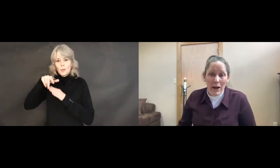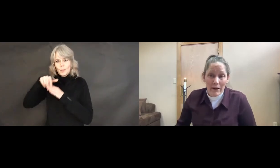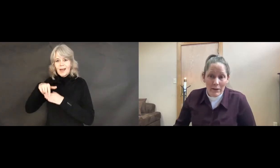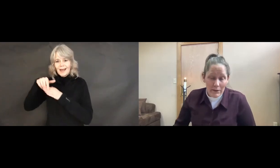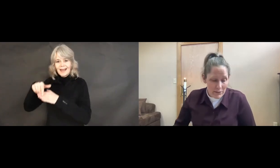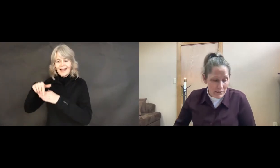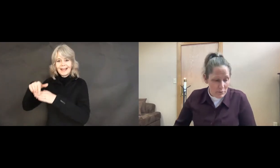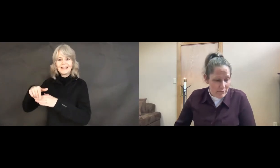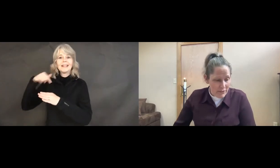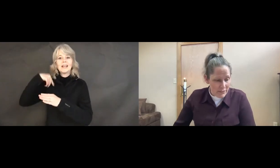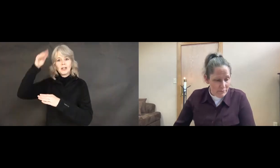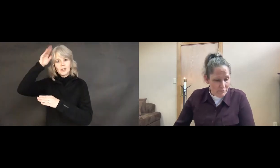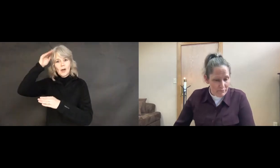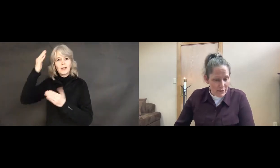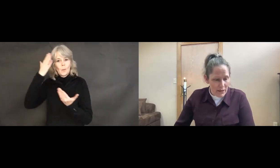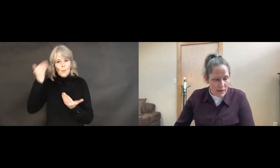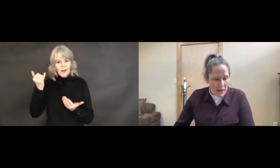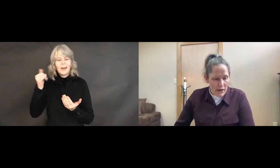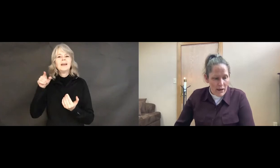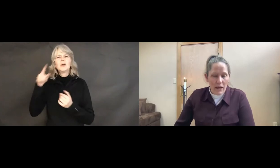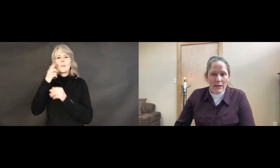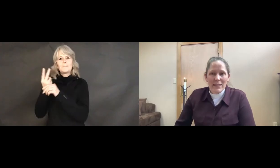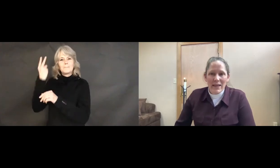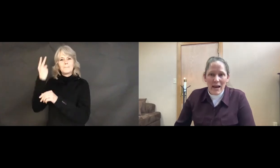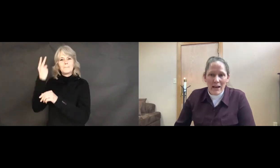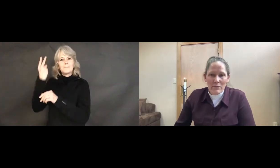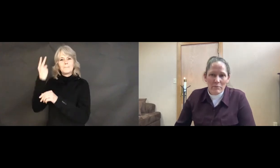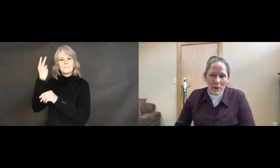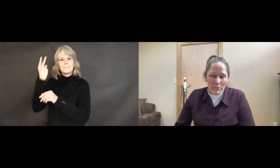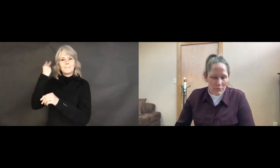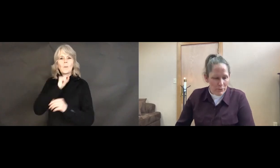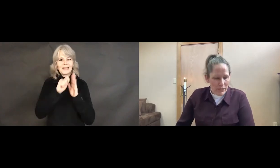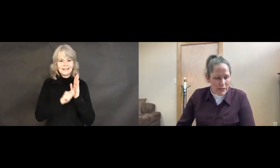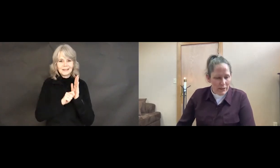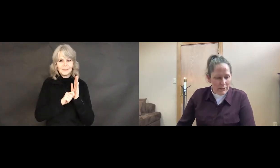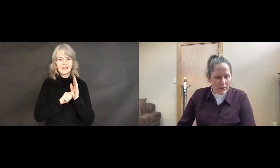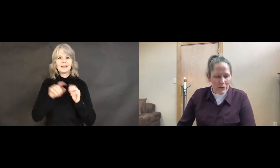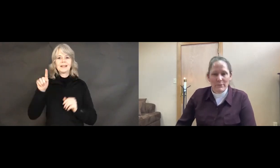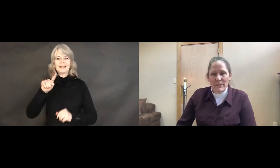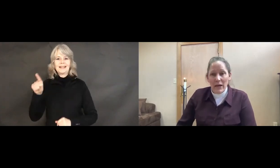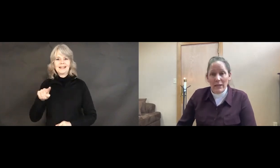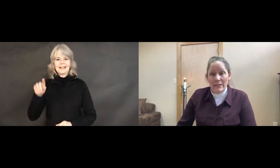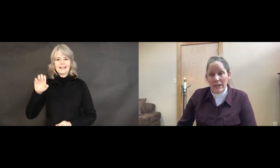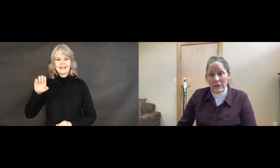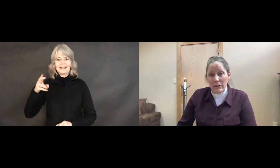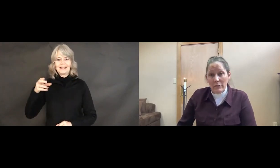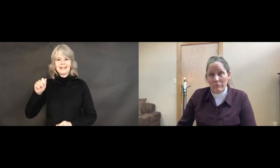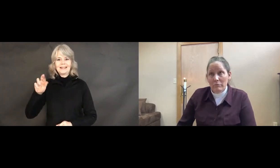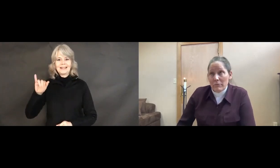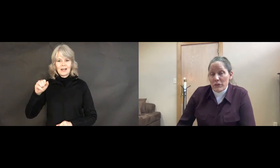Zechariah is the prophet. And in that Bible book, there are some signs that are